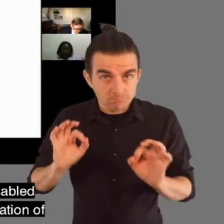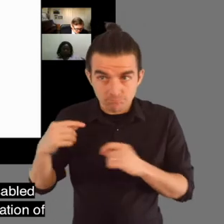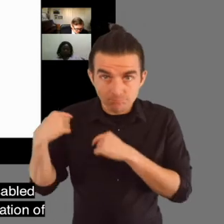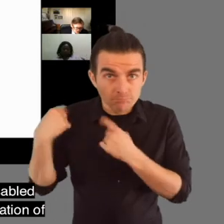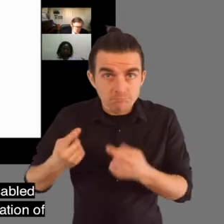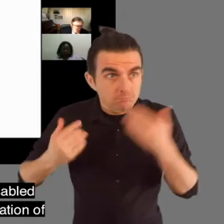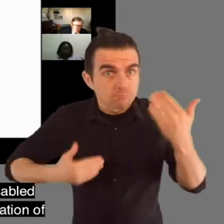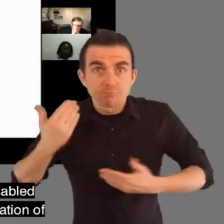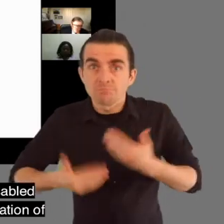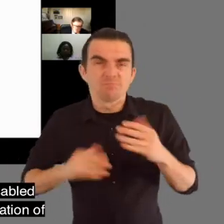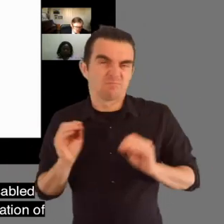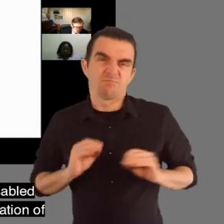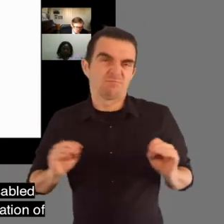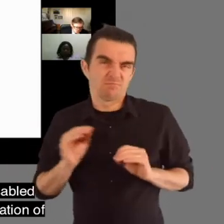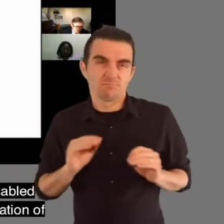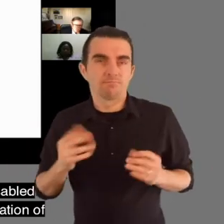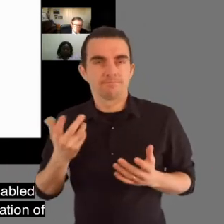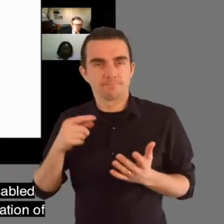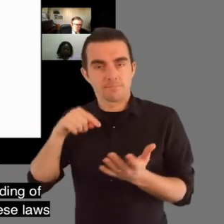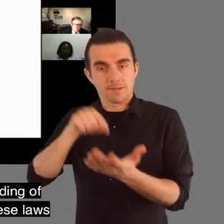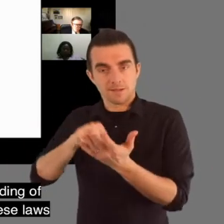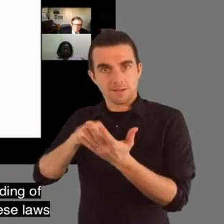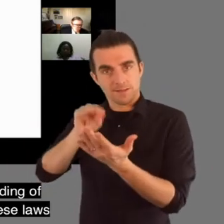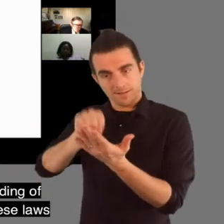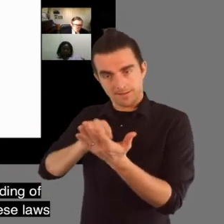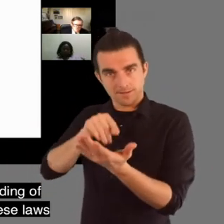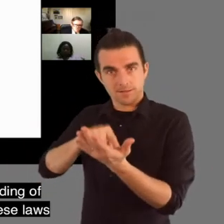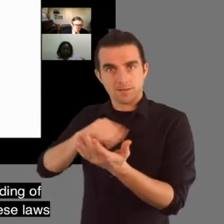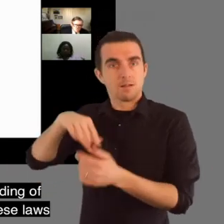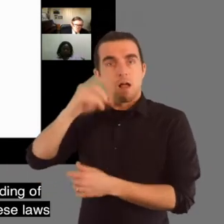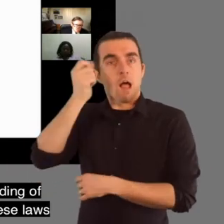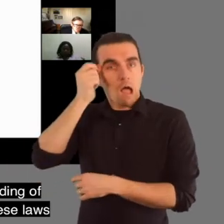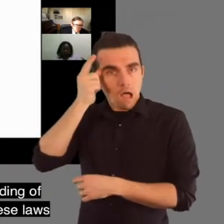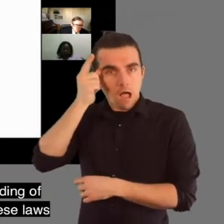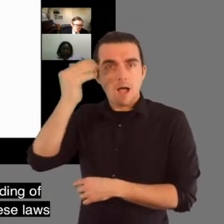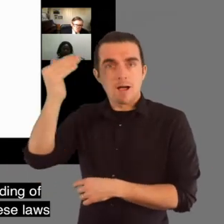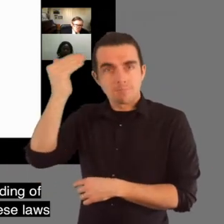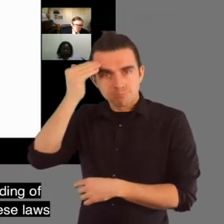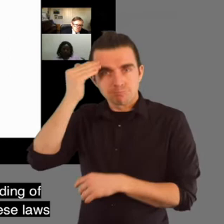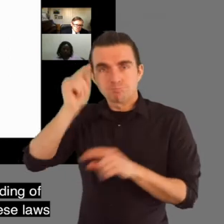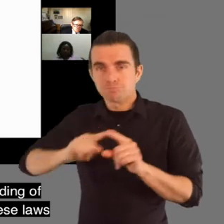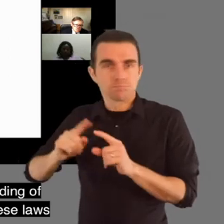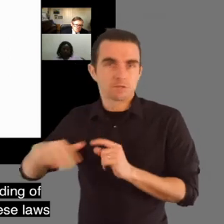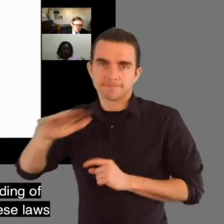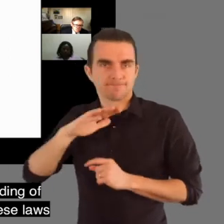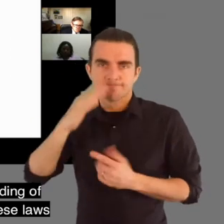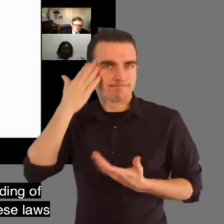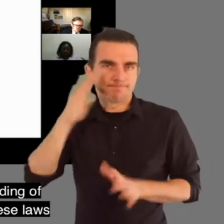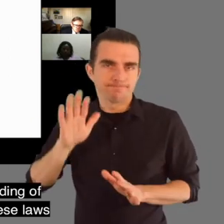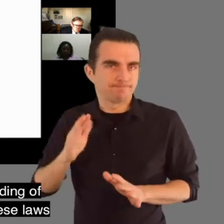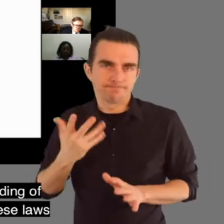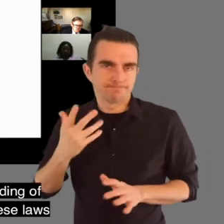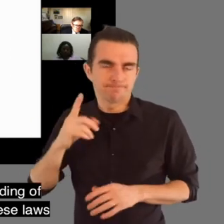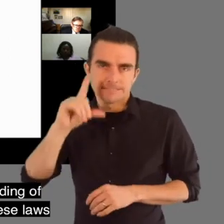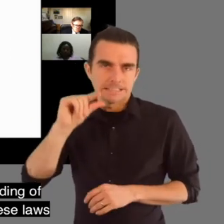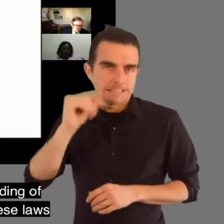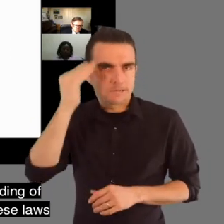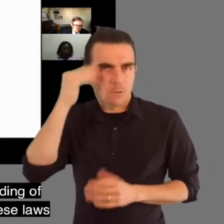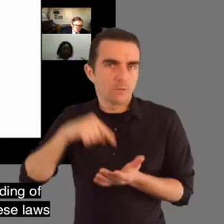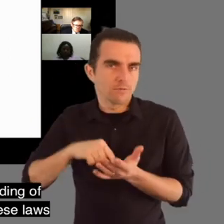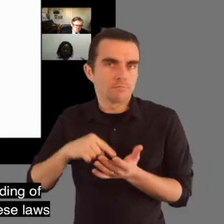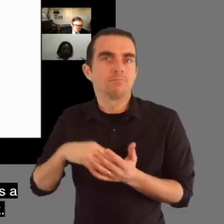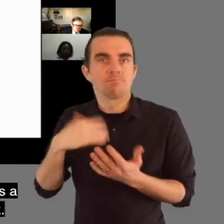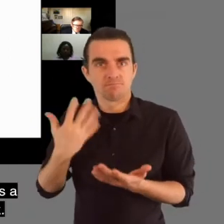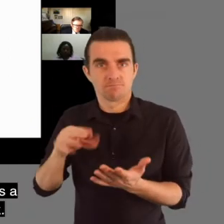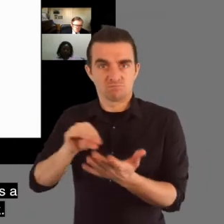of disabled people. But again, the implementation of this is very poor. The understanding of these laws, awareness about these laws